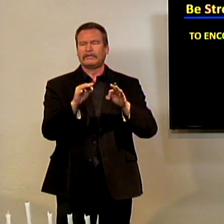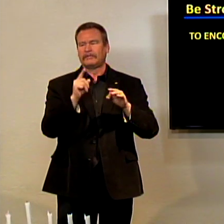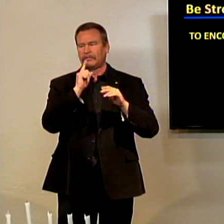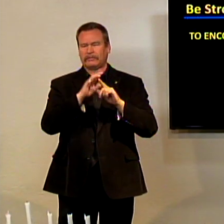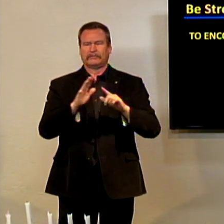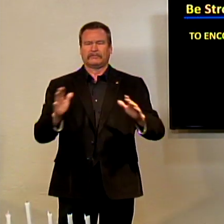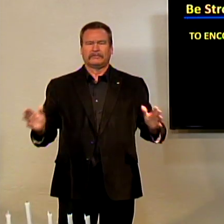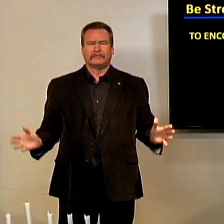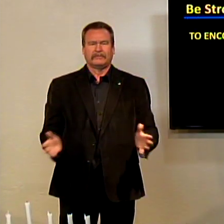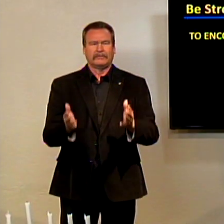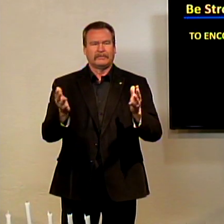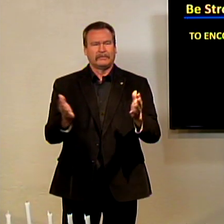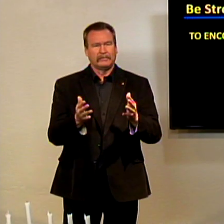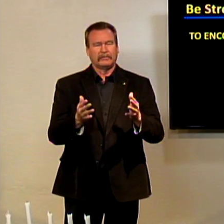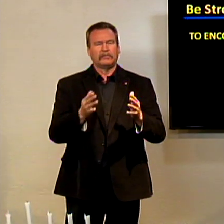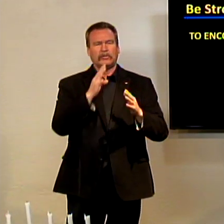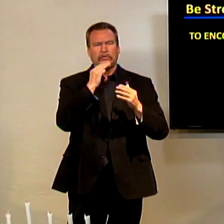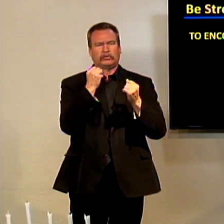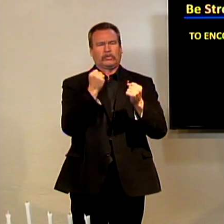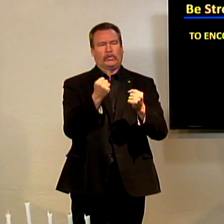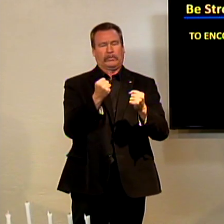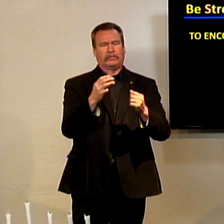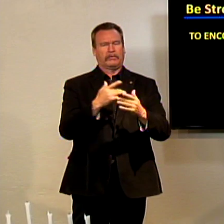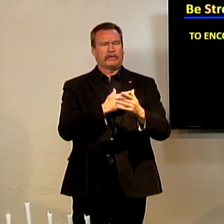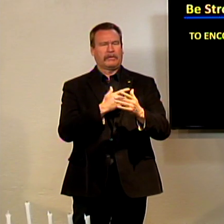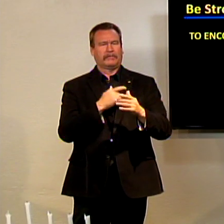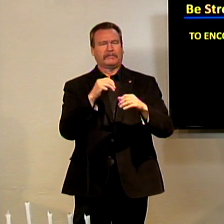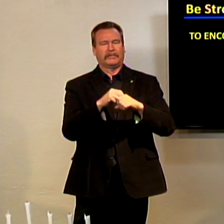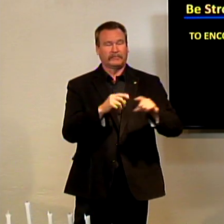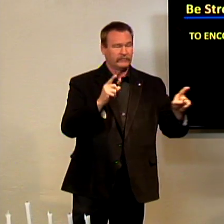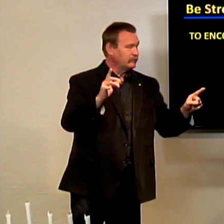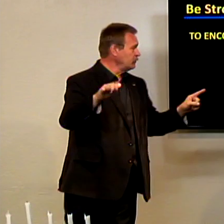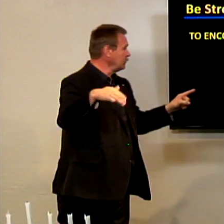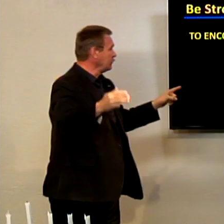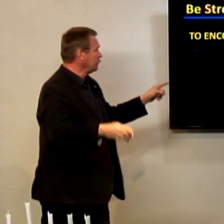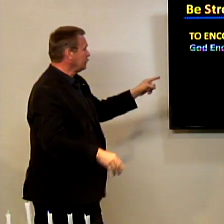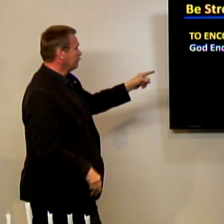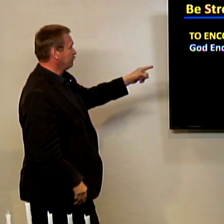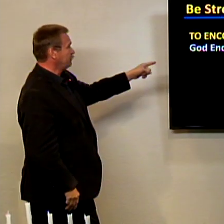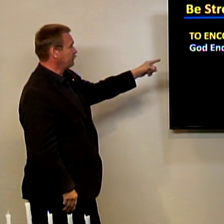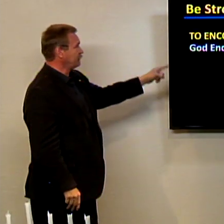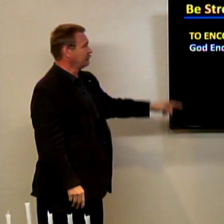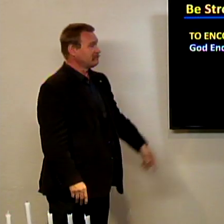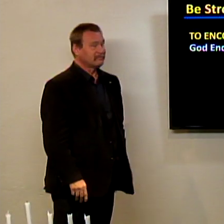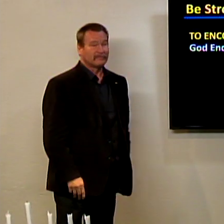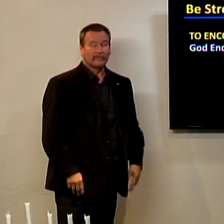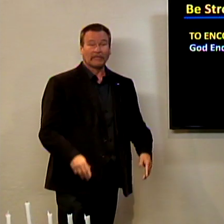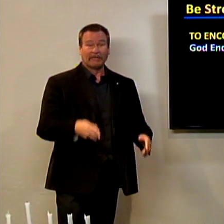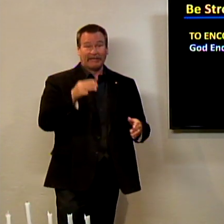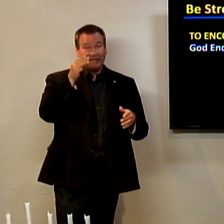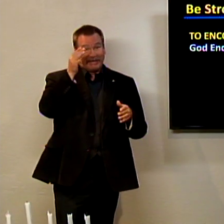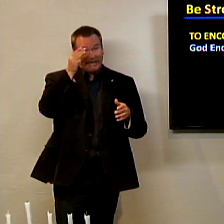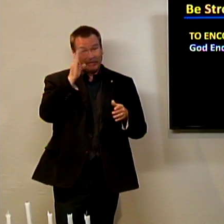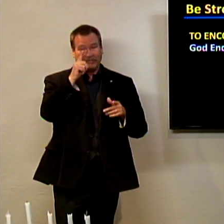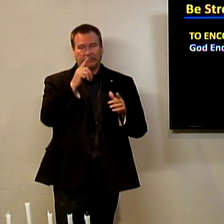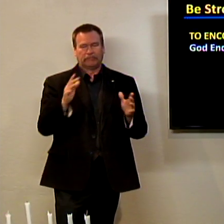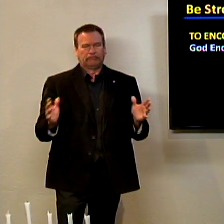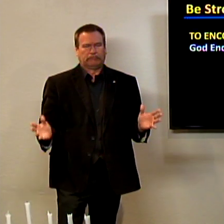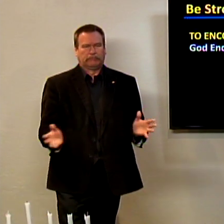So it's important, first of all, to be encouraged, to put heart into. And we notice that